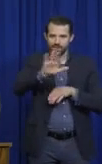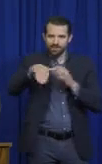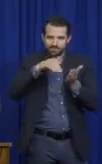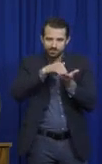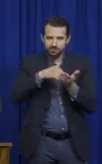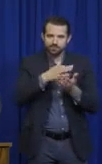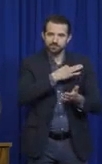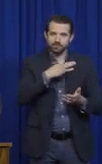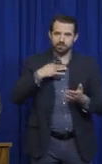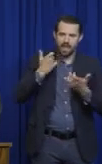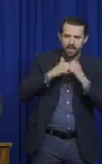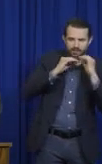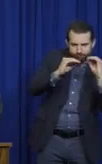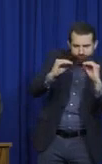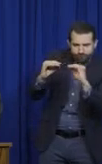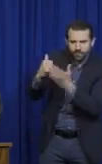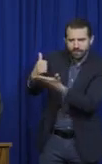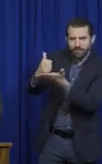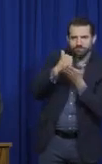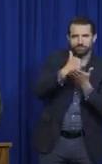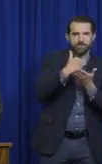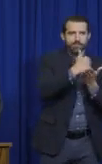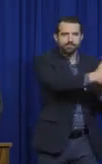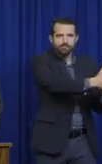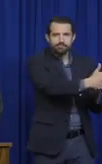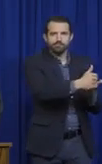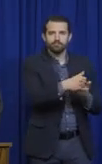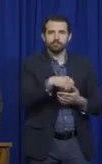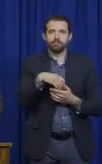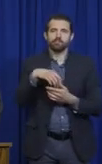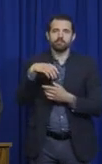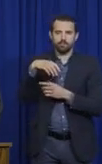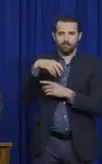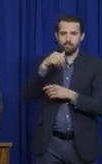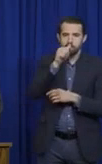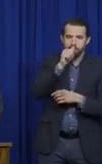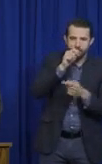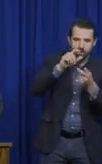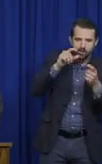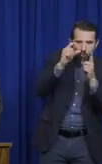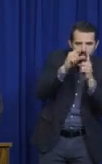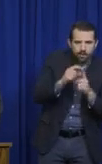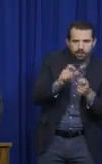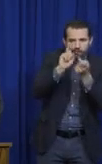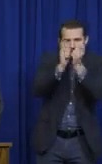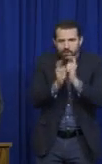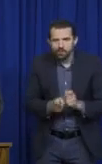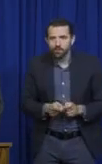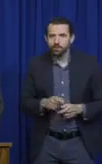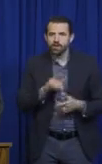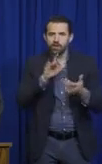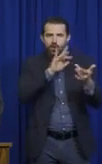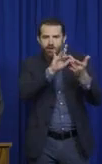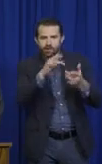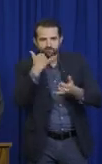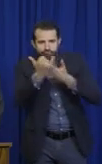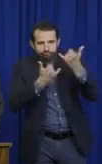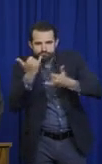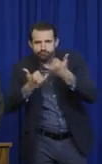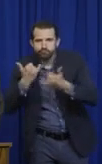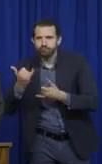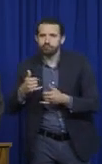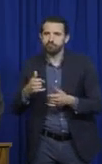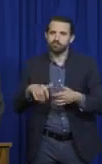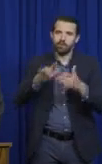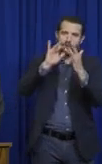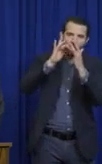resets, employer outreach, and help people file their claims online. Some of the staff have also been added to